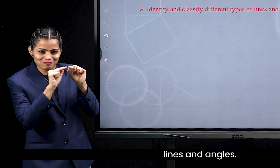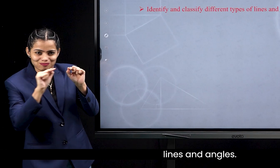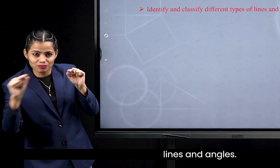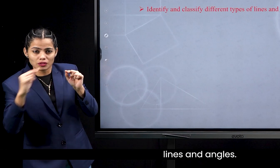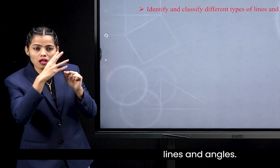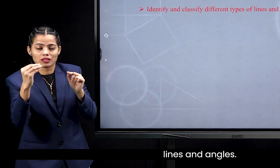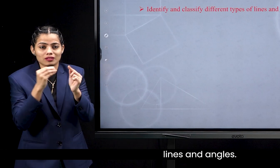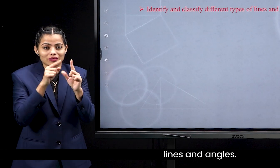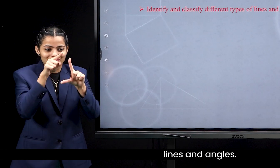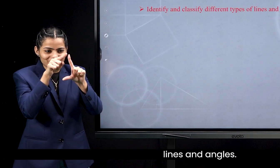and angles.